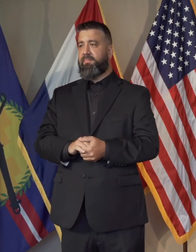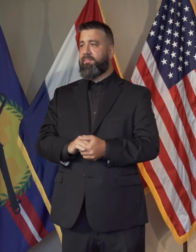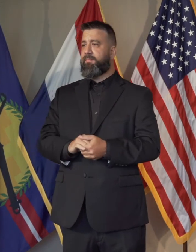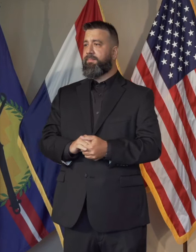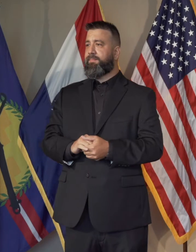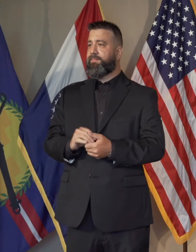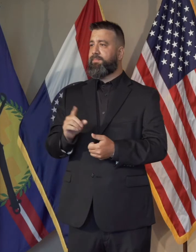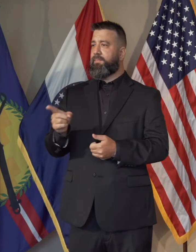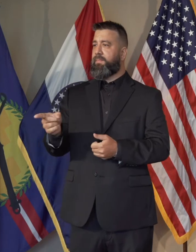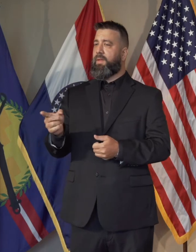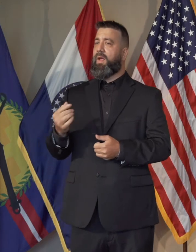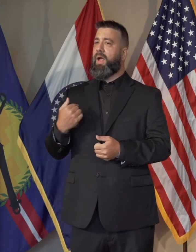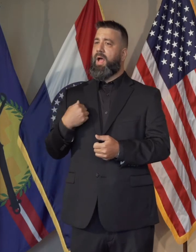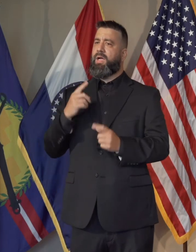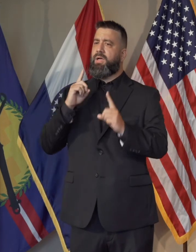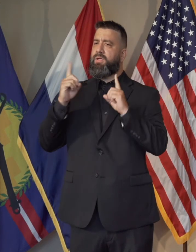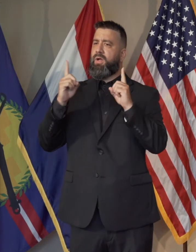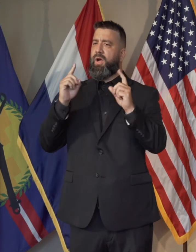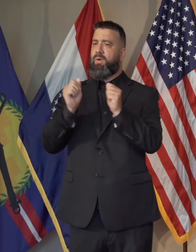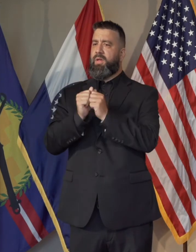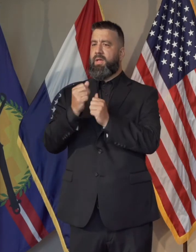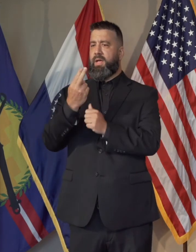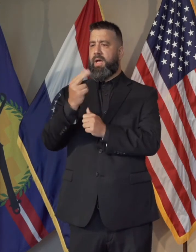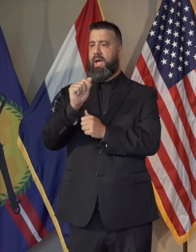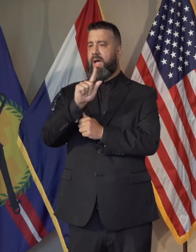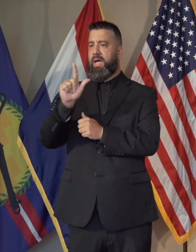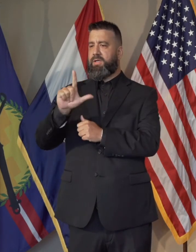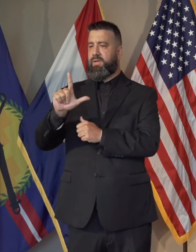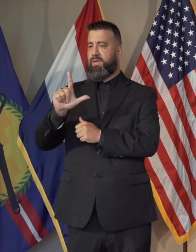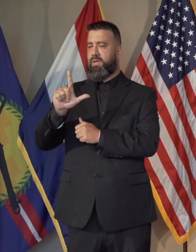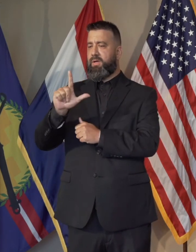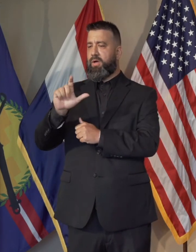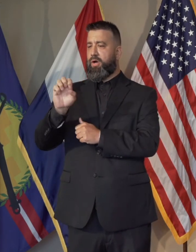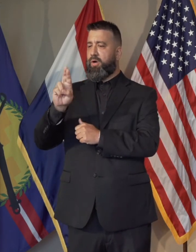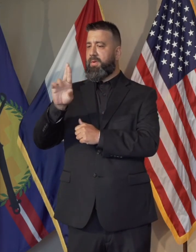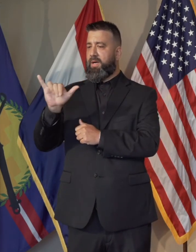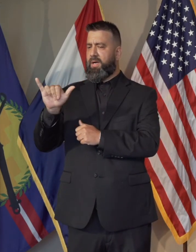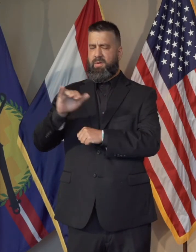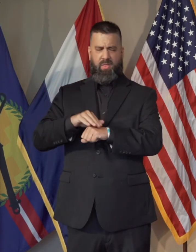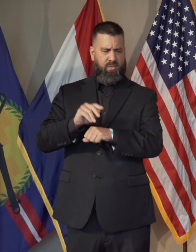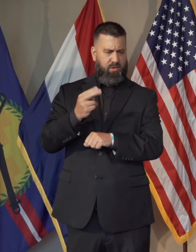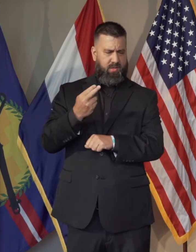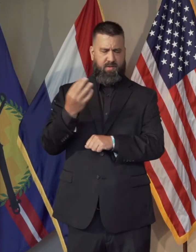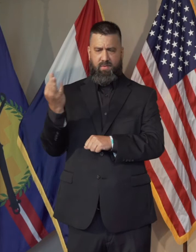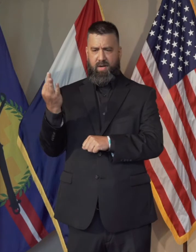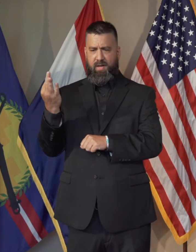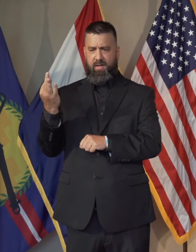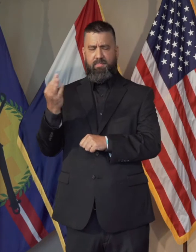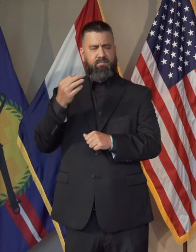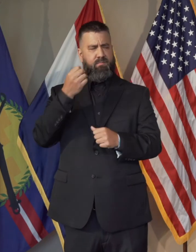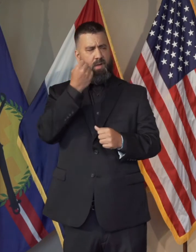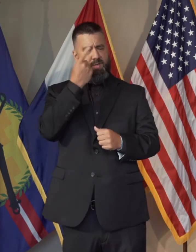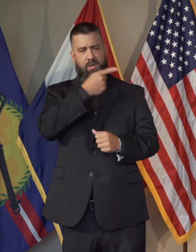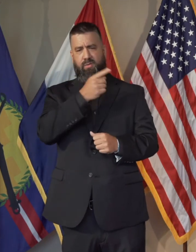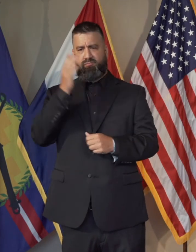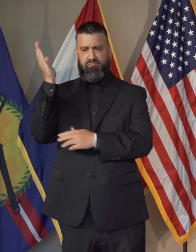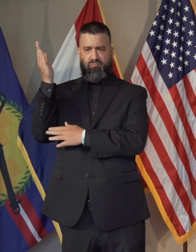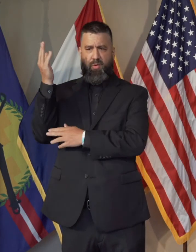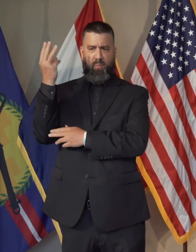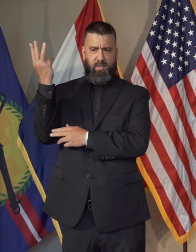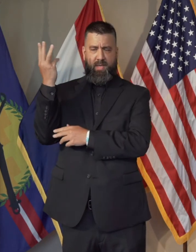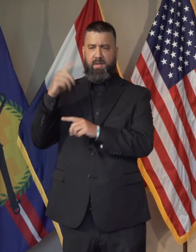So I talked with Hazel Irby on Thursday or Friday, and I understand that you said your piece on Wednesday, but I do want to ask this